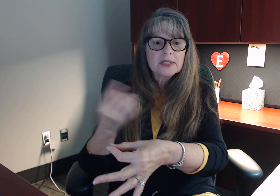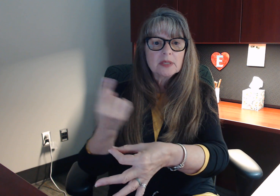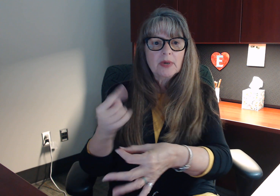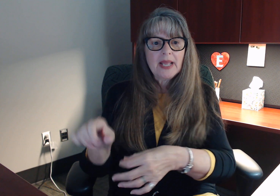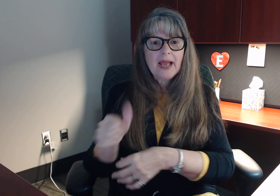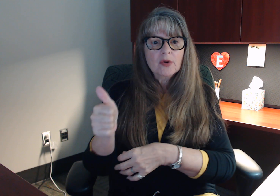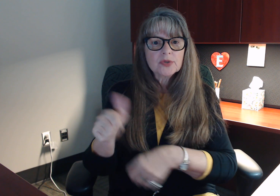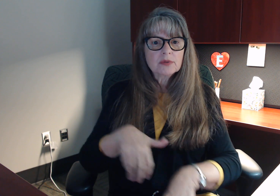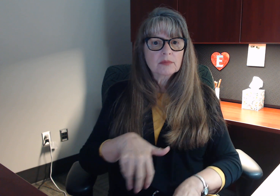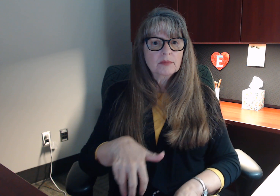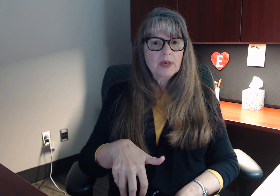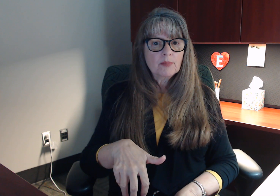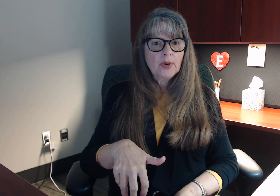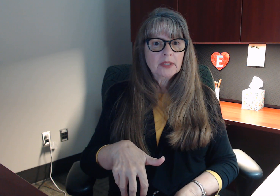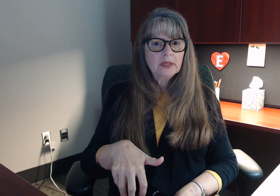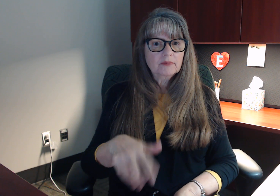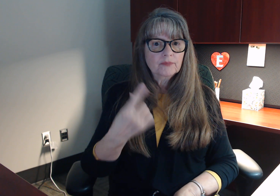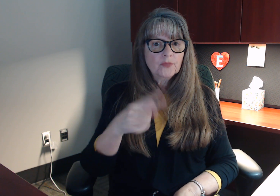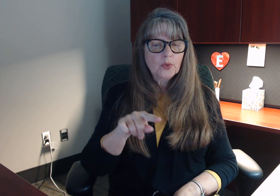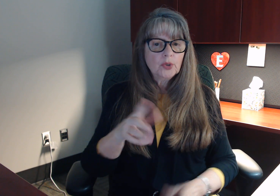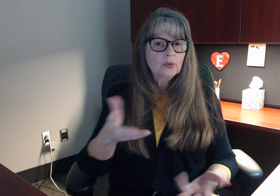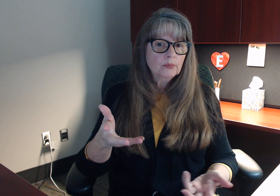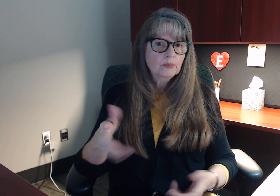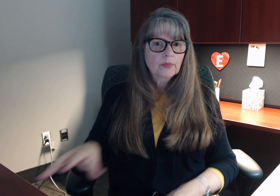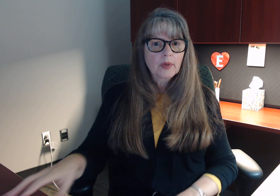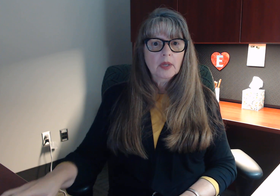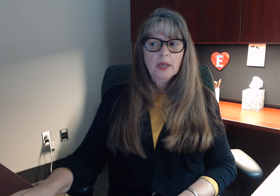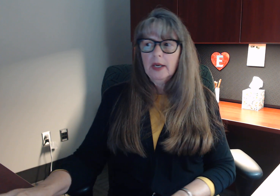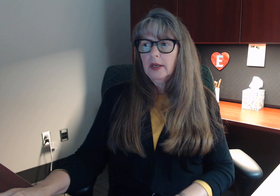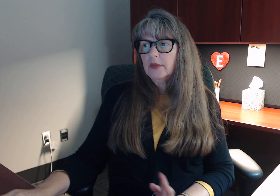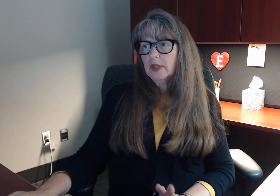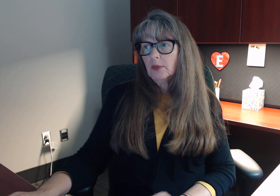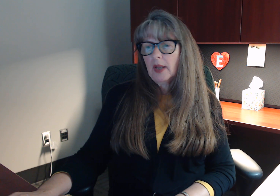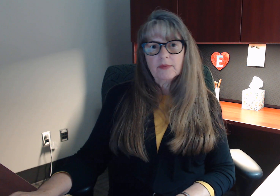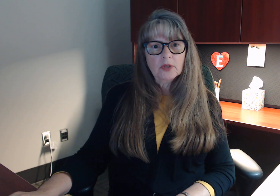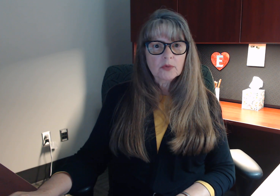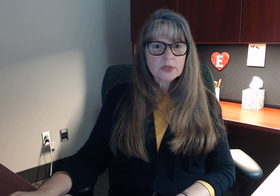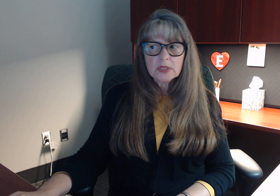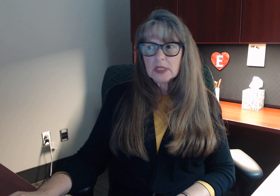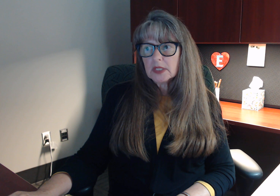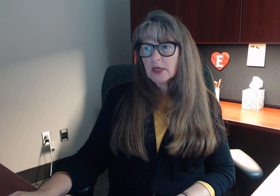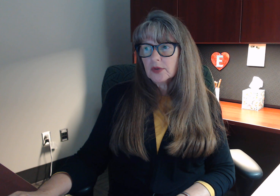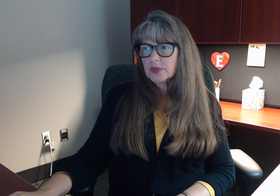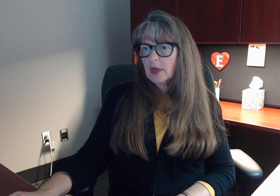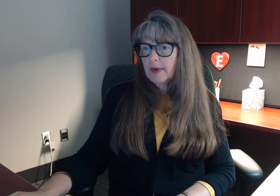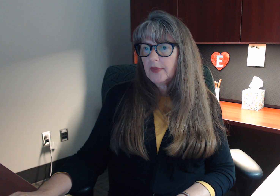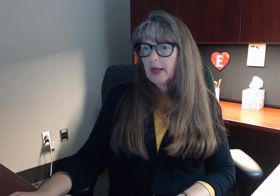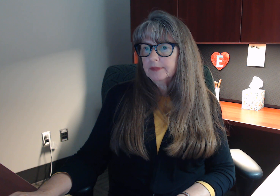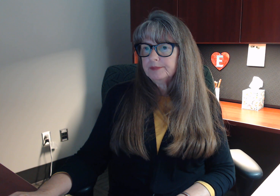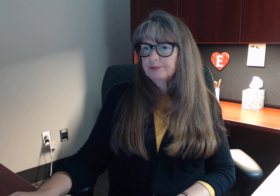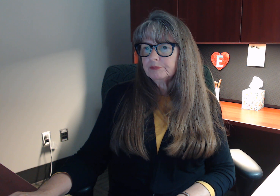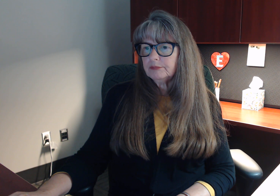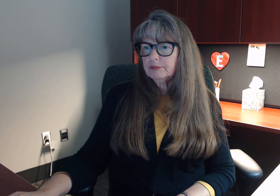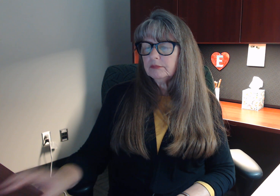someone else being pregnant for you, and then it would have to go into the details about that.